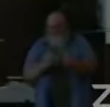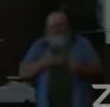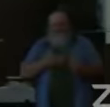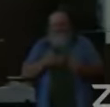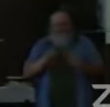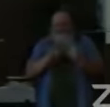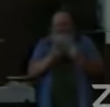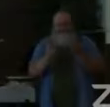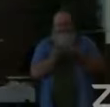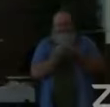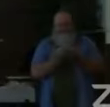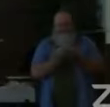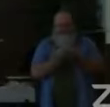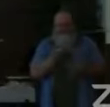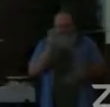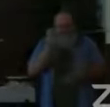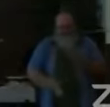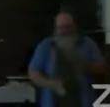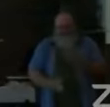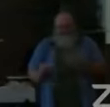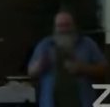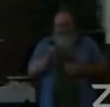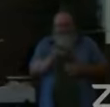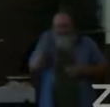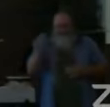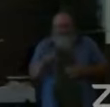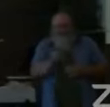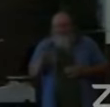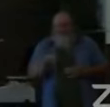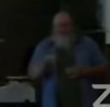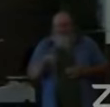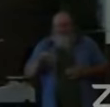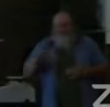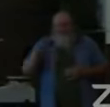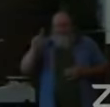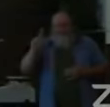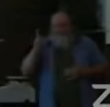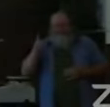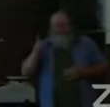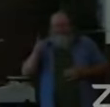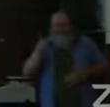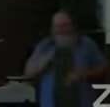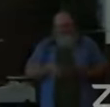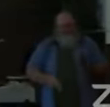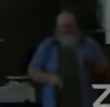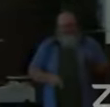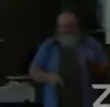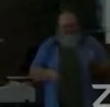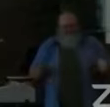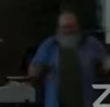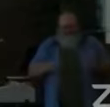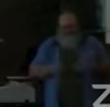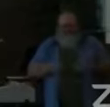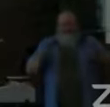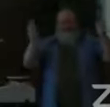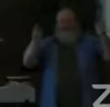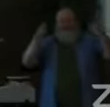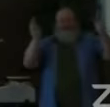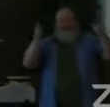November 1st. Right away, someone in the group asked, what do we get if we win?